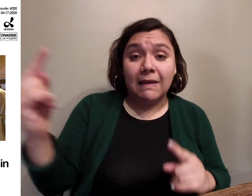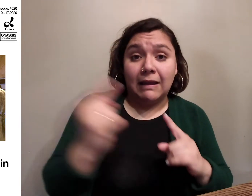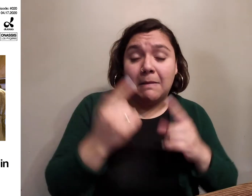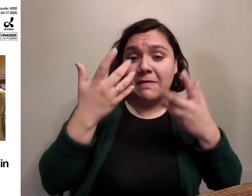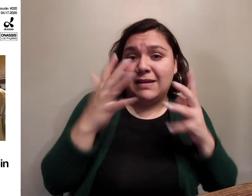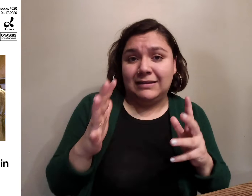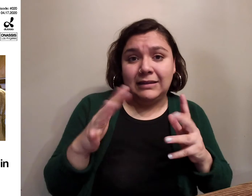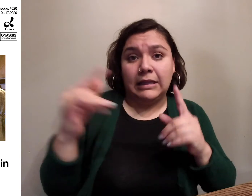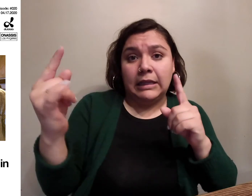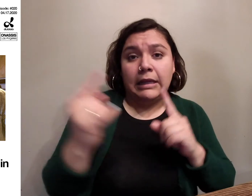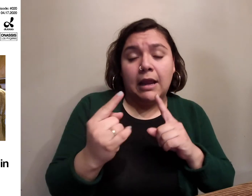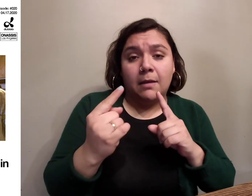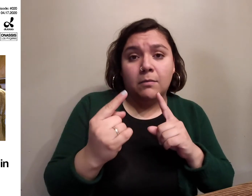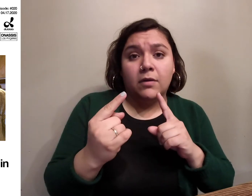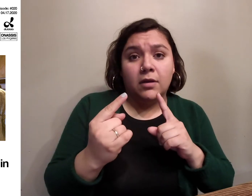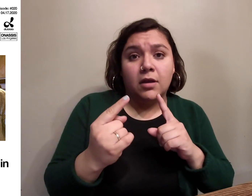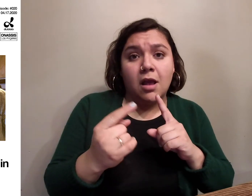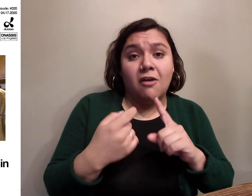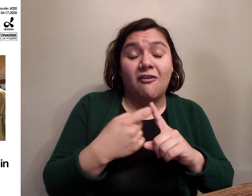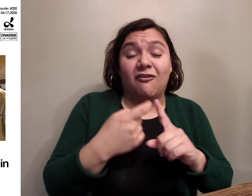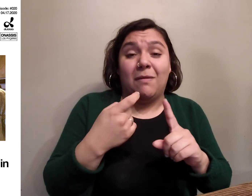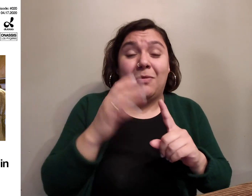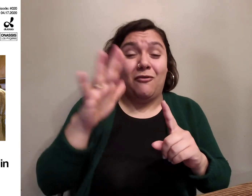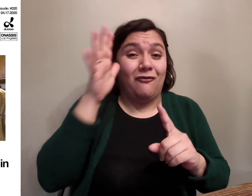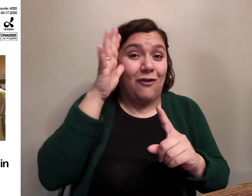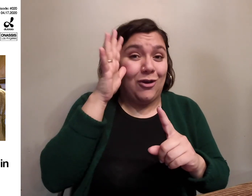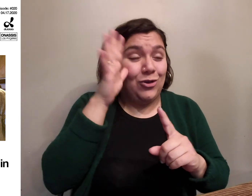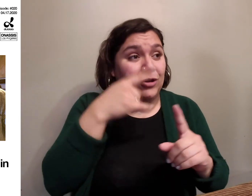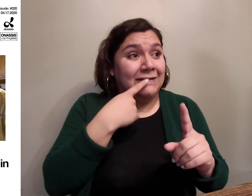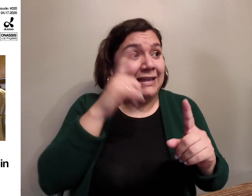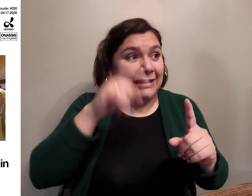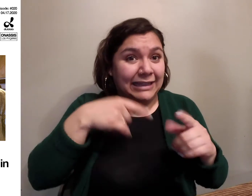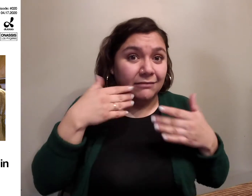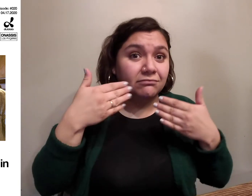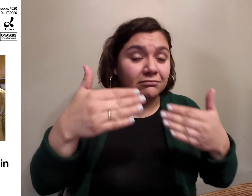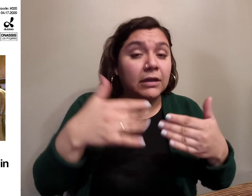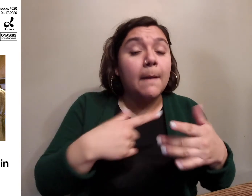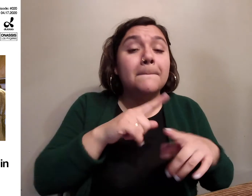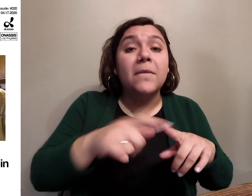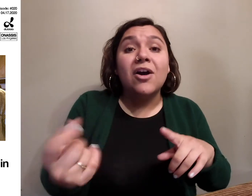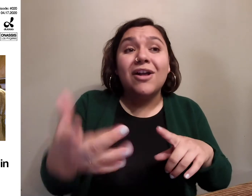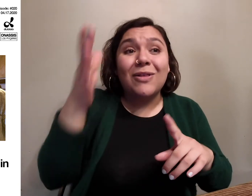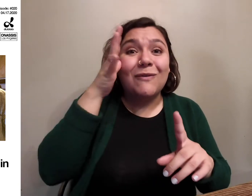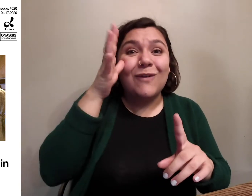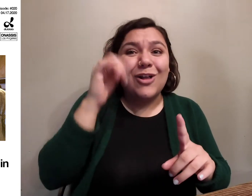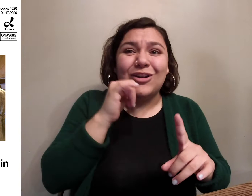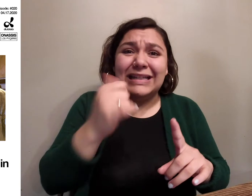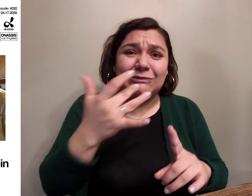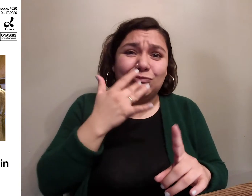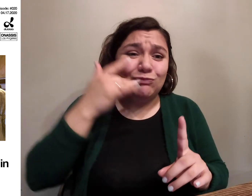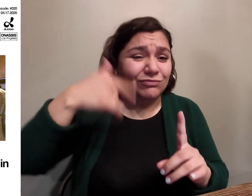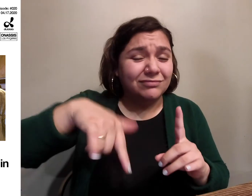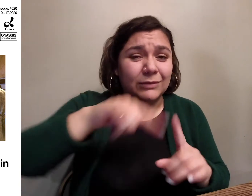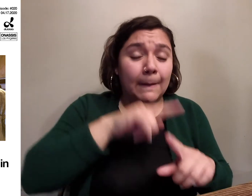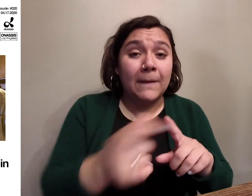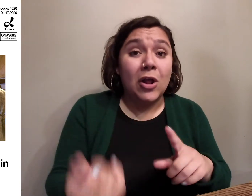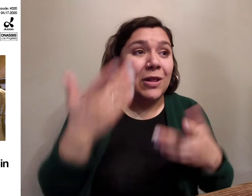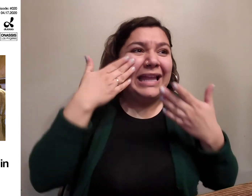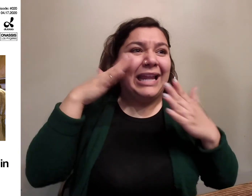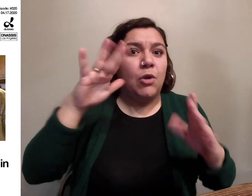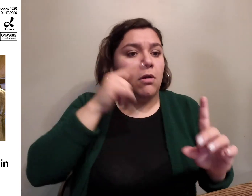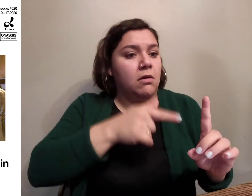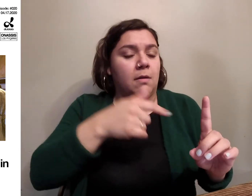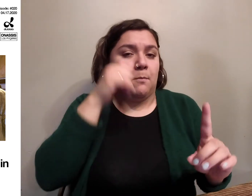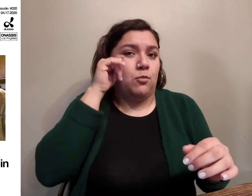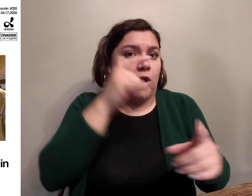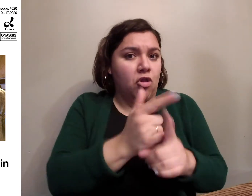their father, who never favored them, and they have to turn to this person who they don't even know is their brother, and buy food because the entire